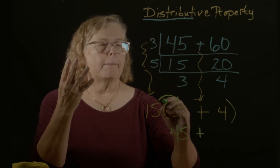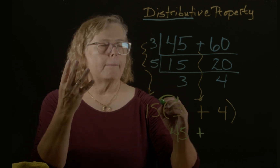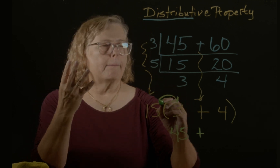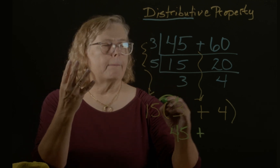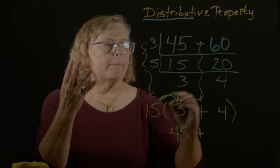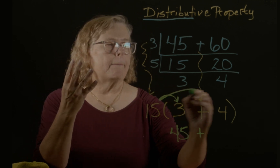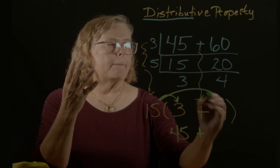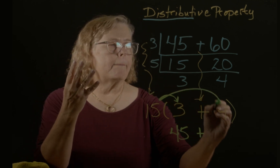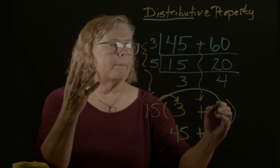times 4?